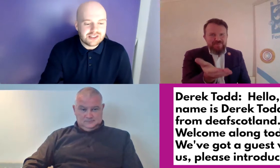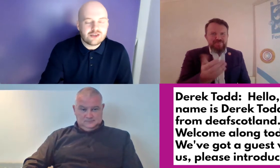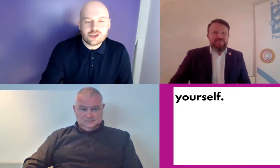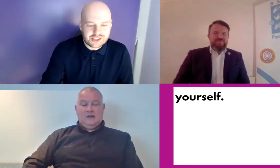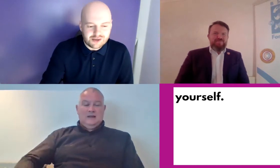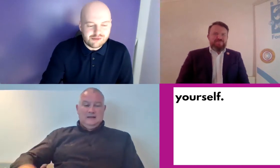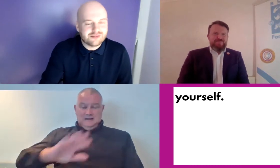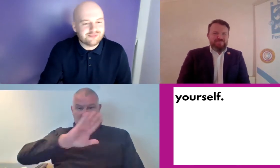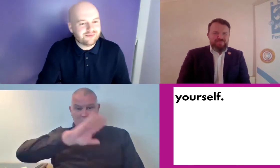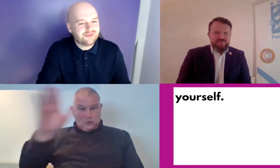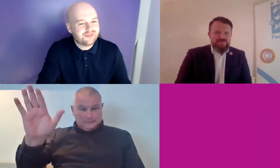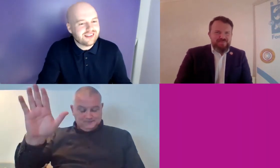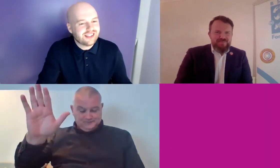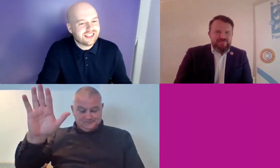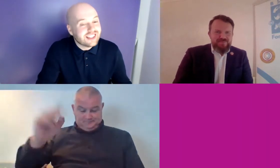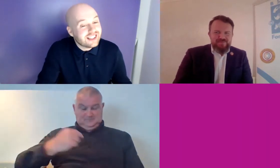Please introduce yourself.